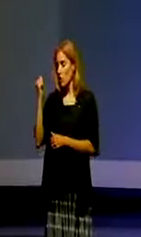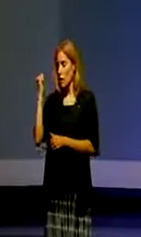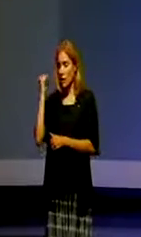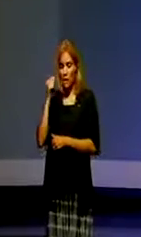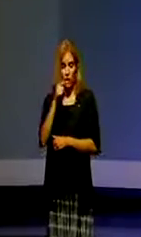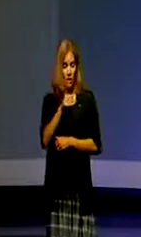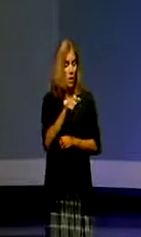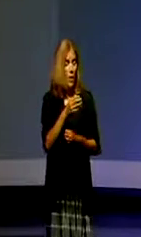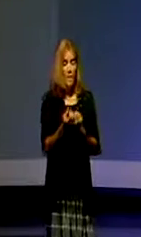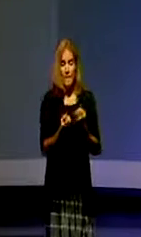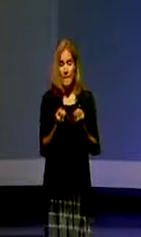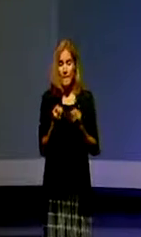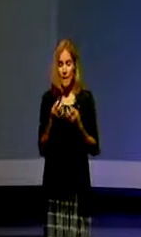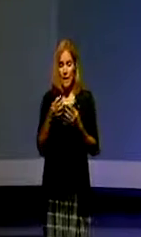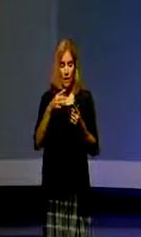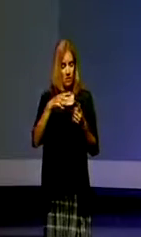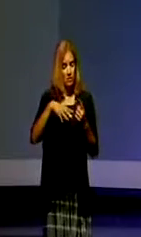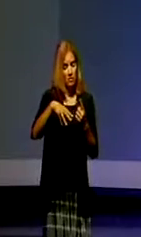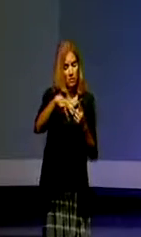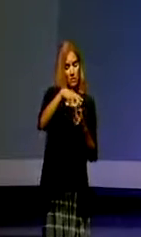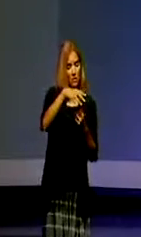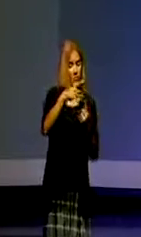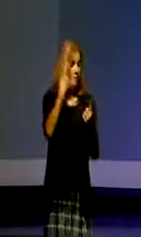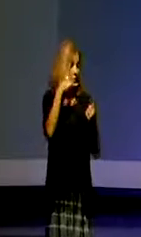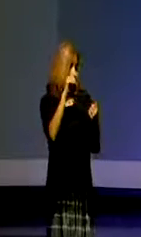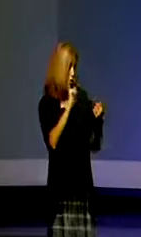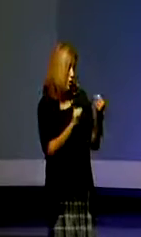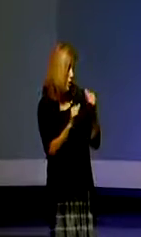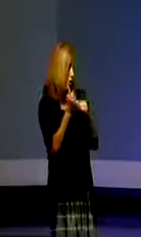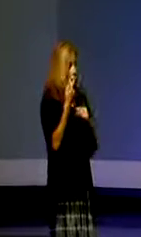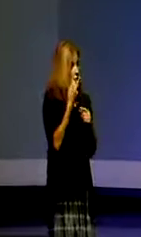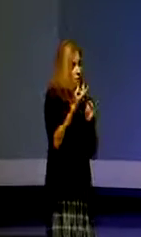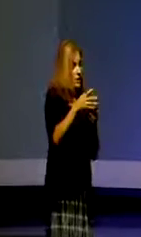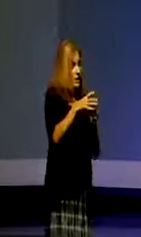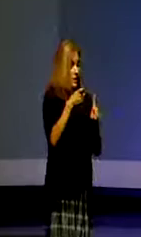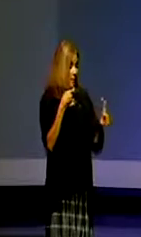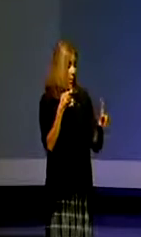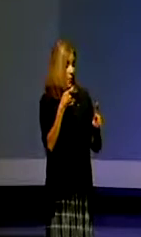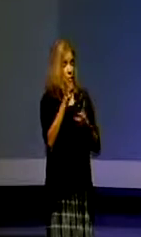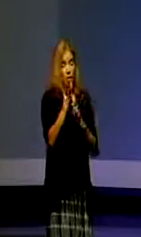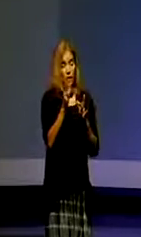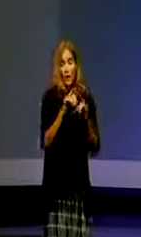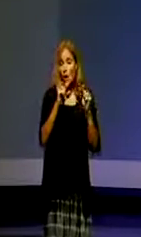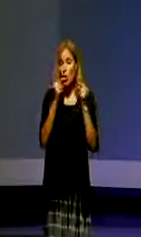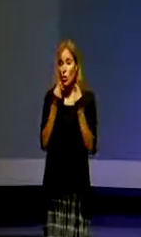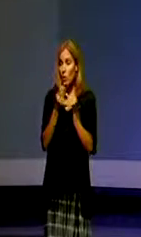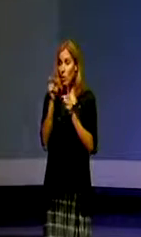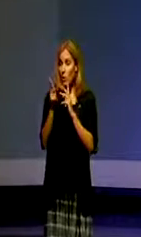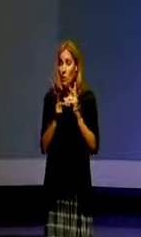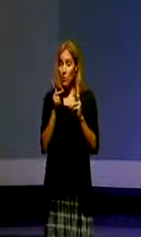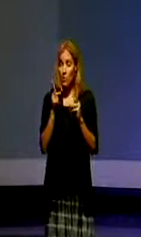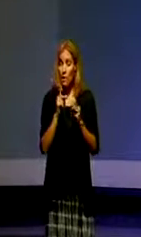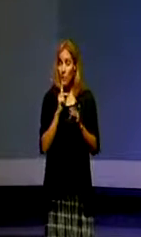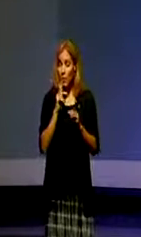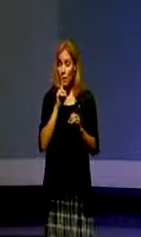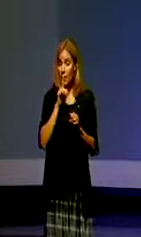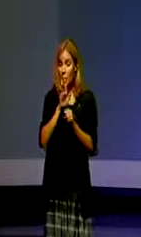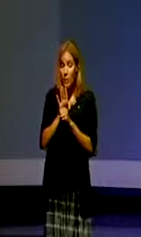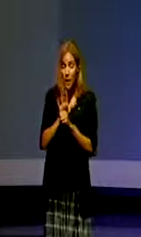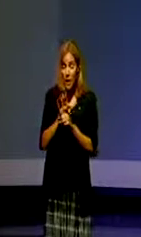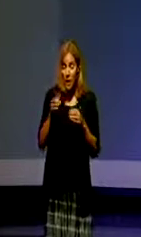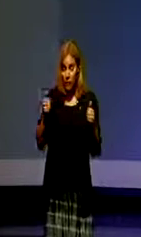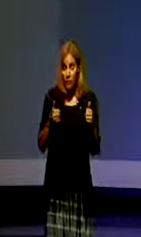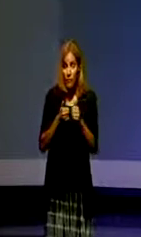him. Many are around him just kind of for the show or what they can get out of Jesus. The group of people who are actually committed